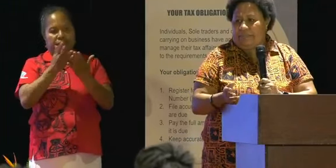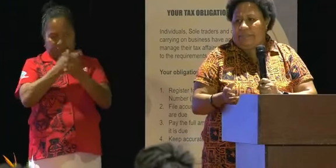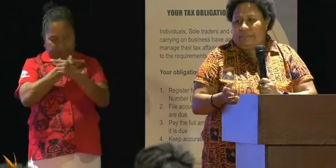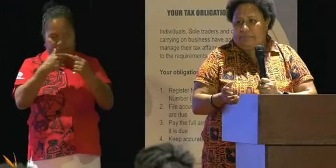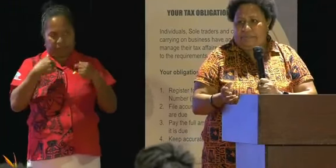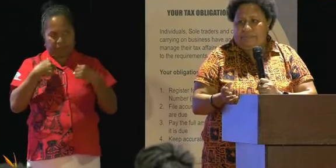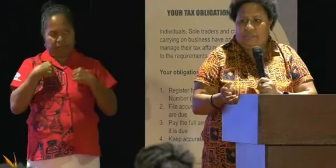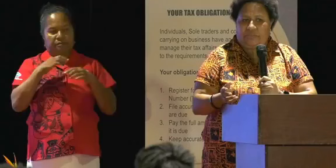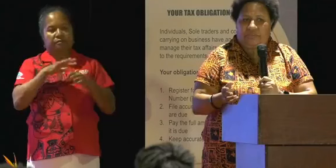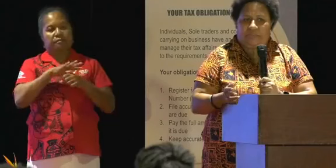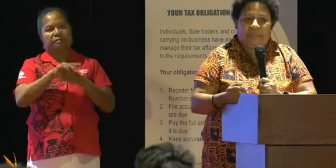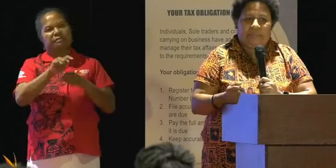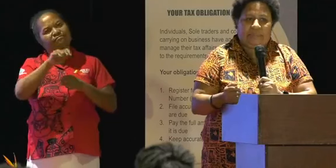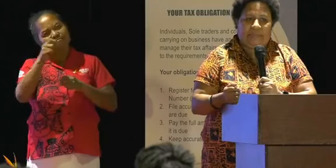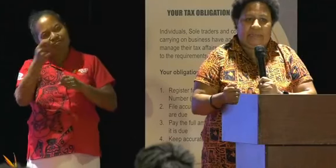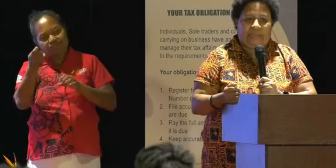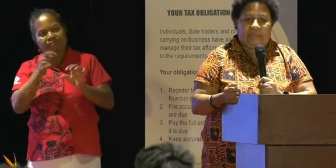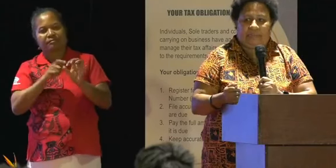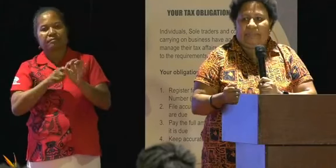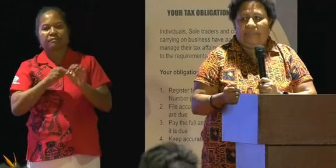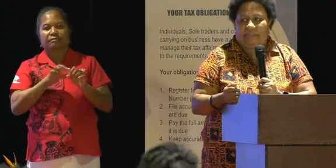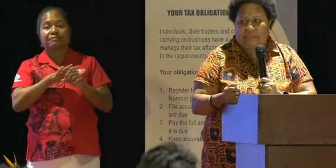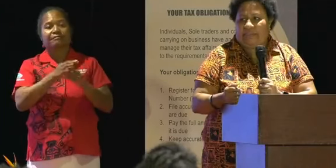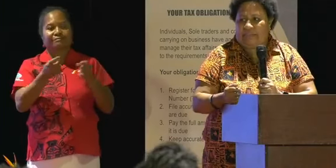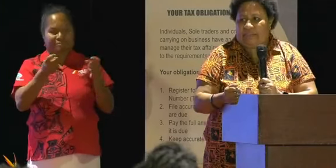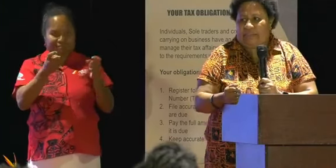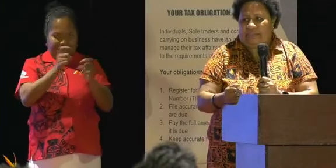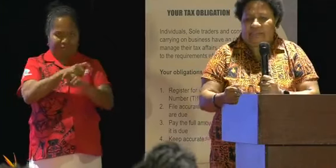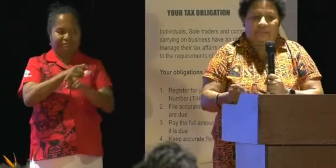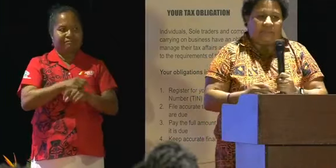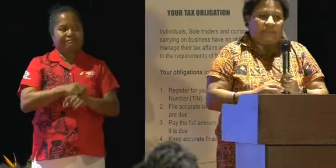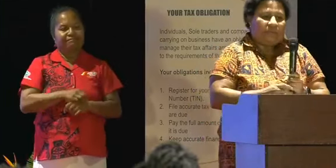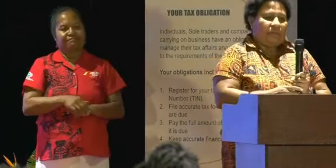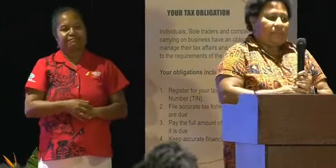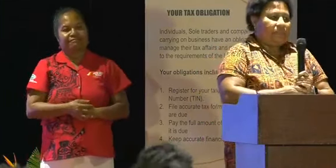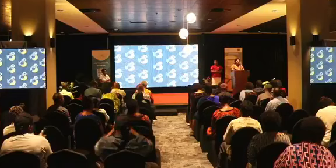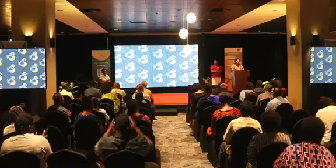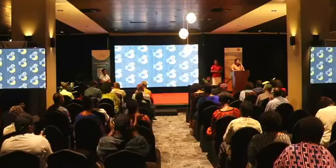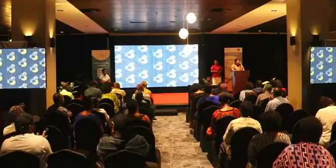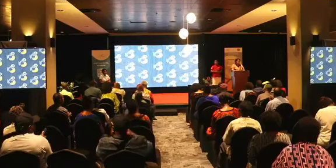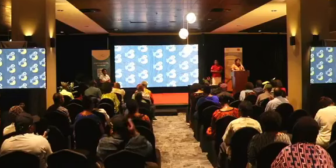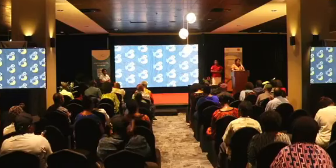number, but I think Commissioner General make him some announcement. So